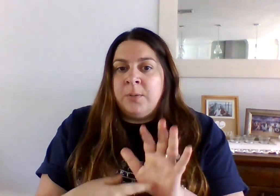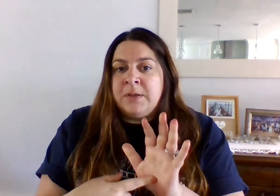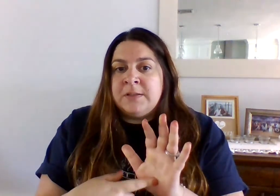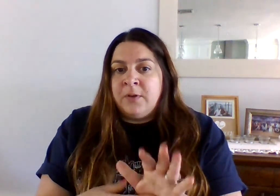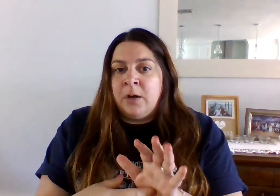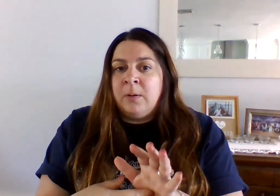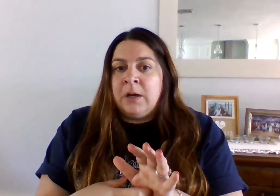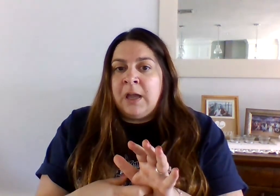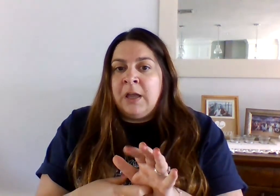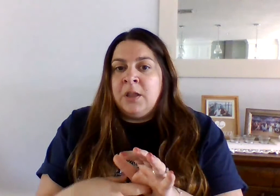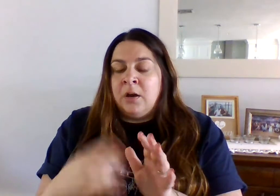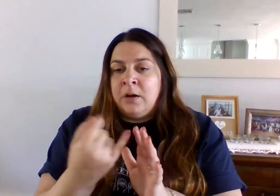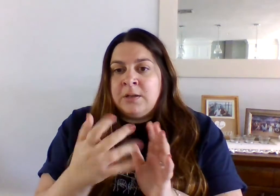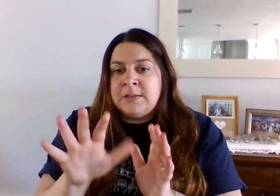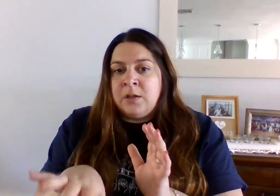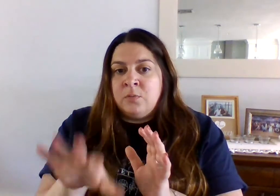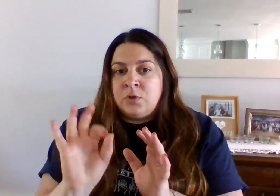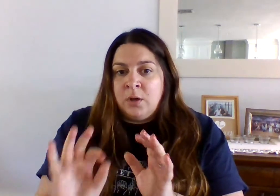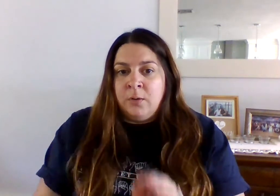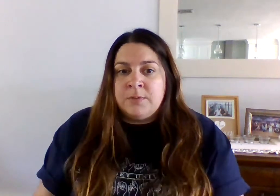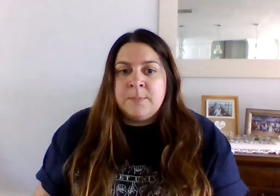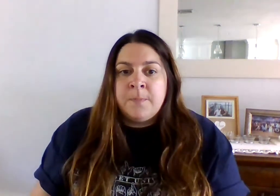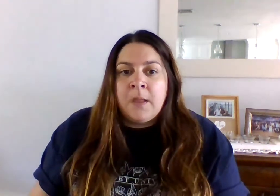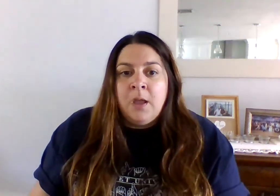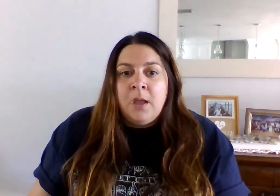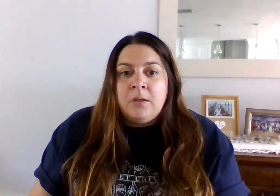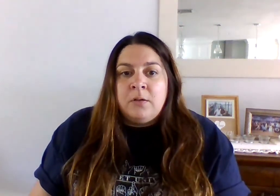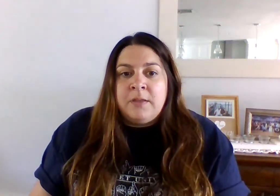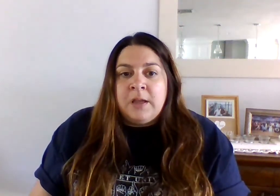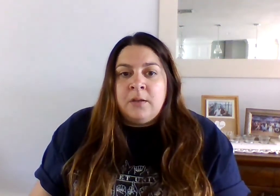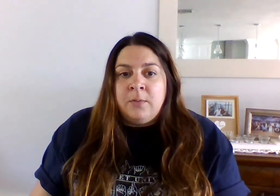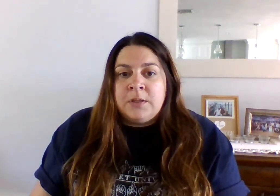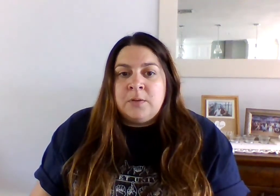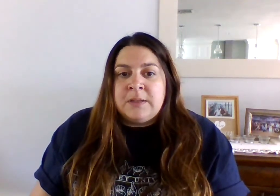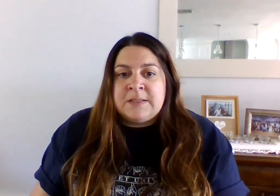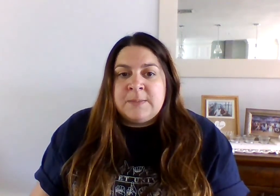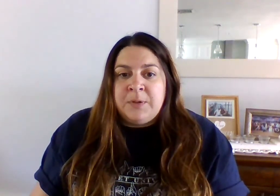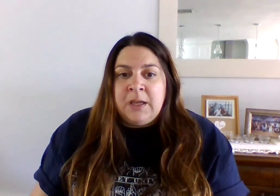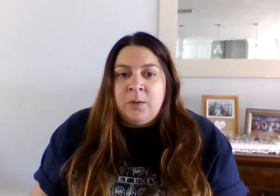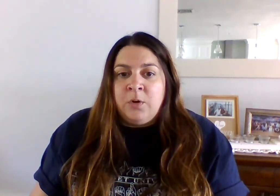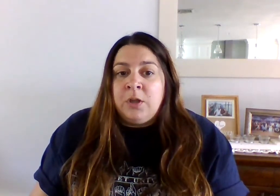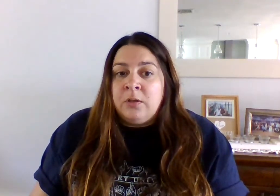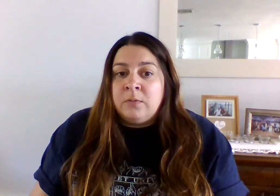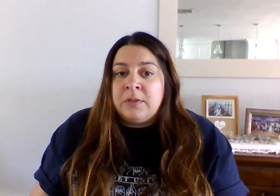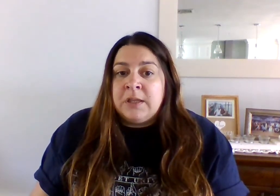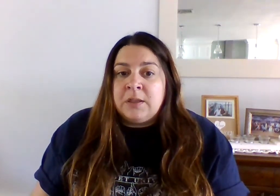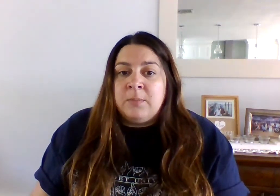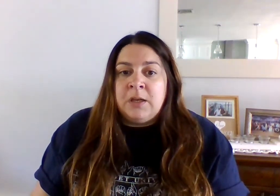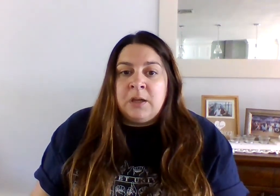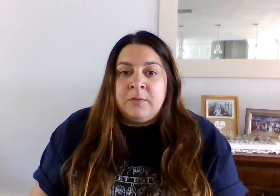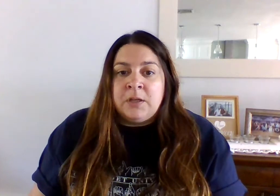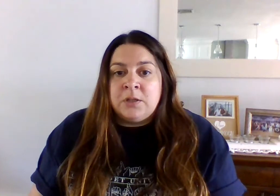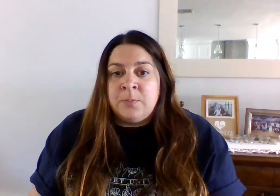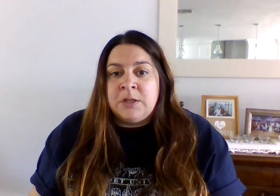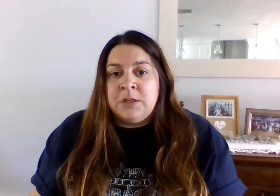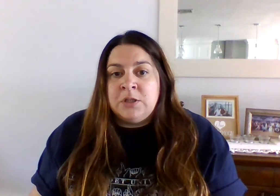piece of artwork and the artist that you chose. You're then going to explain what you think the meaning of the